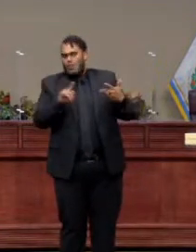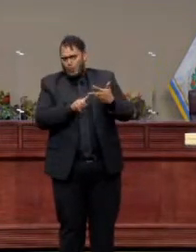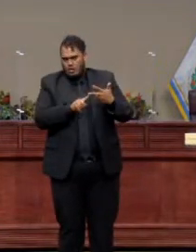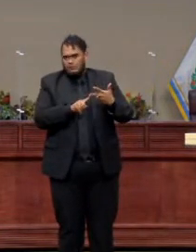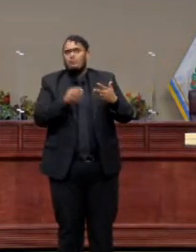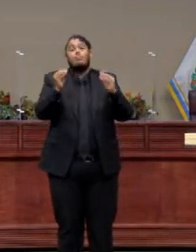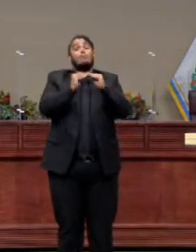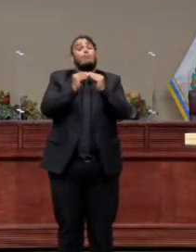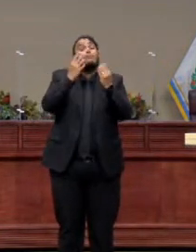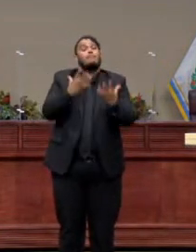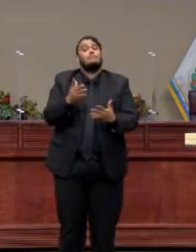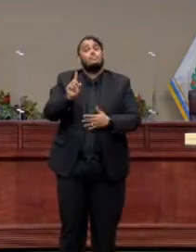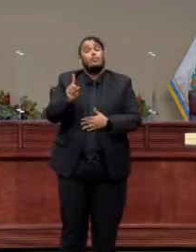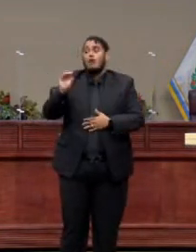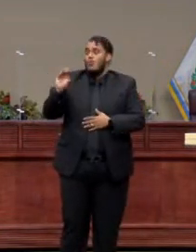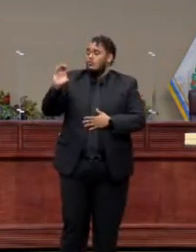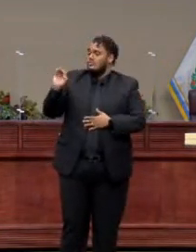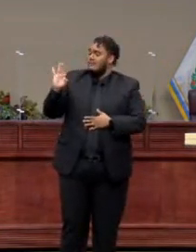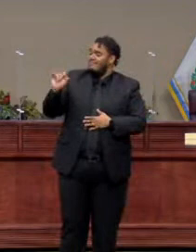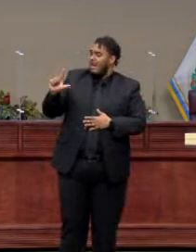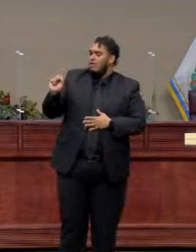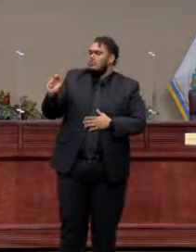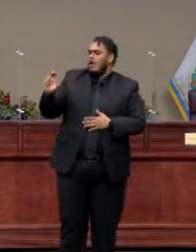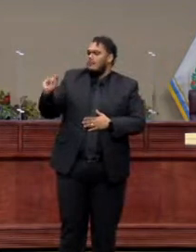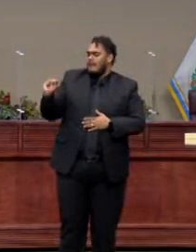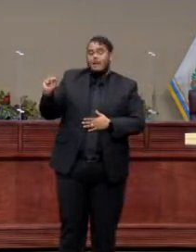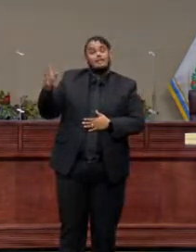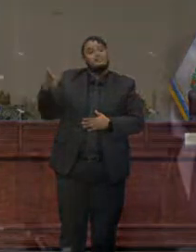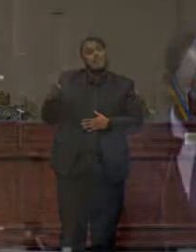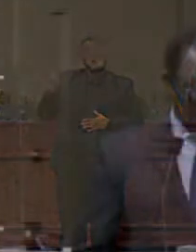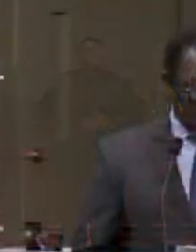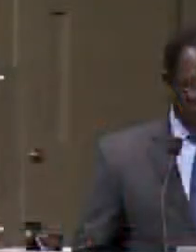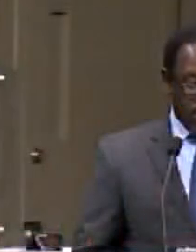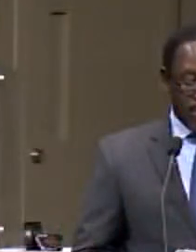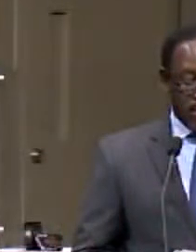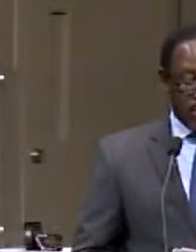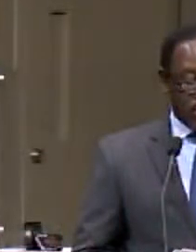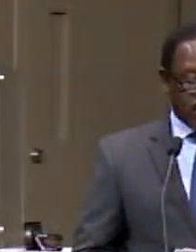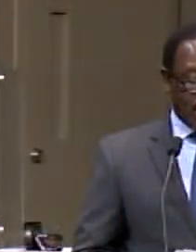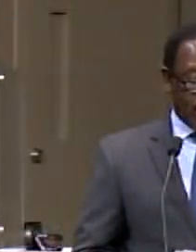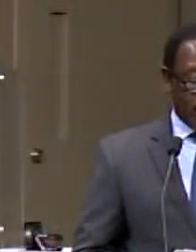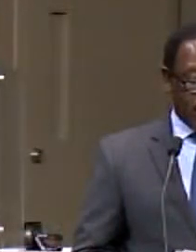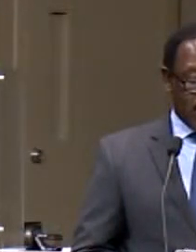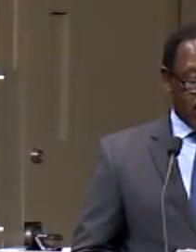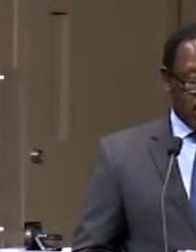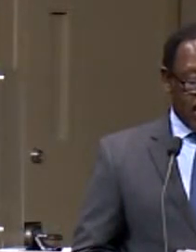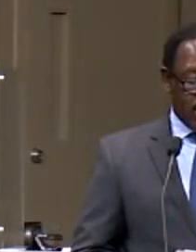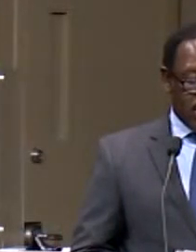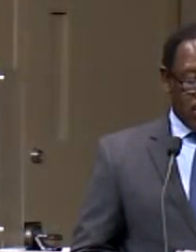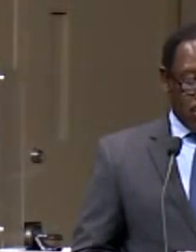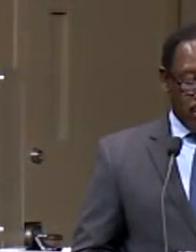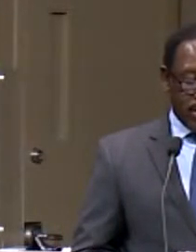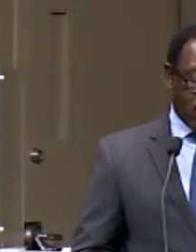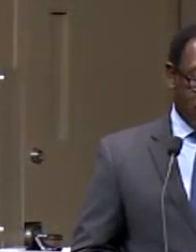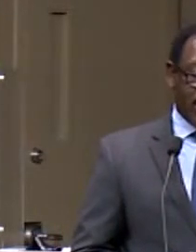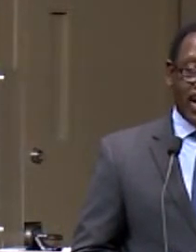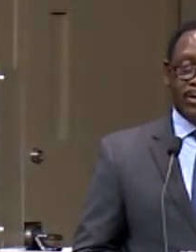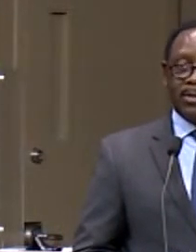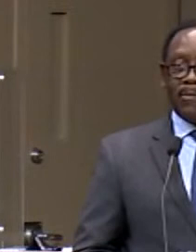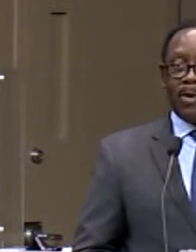ocfl.net/testing. We continue to offer emergency rental assistance through our program here within Orange County. To date, more